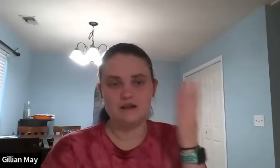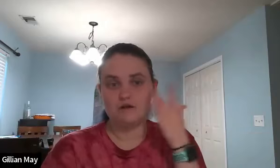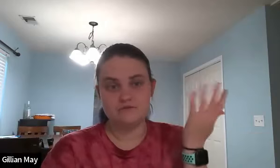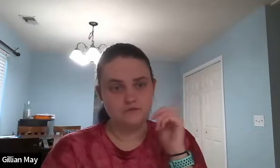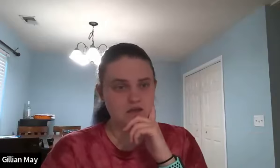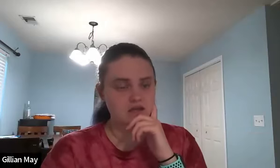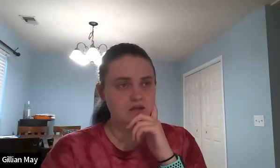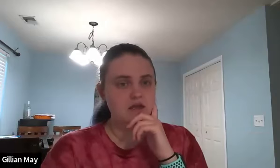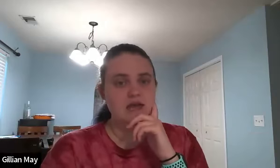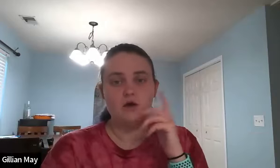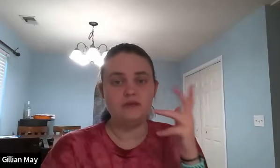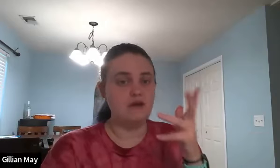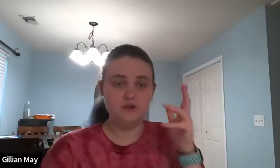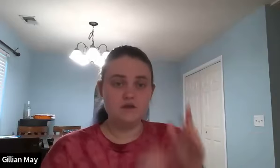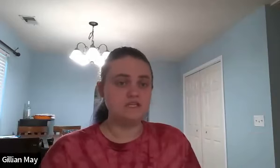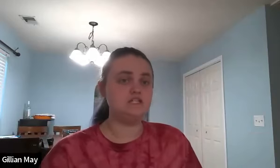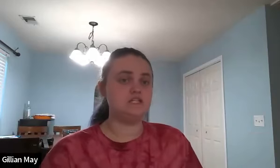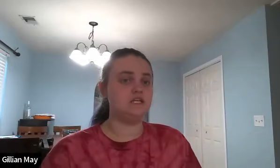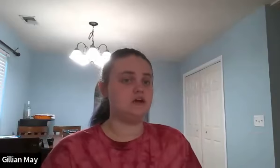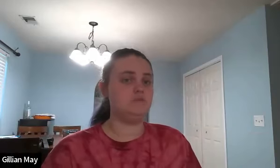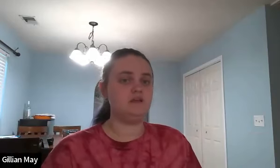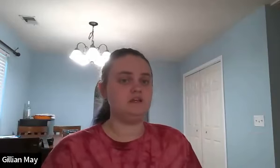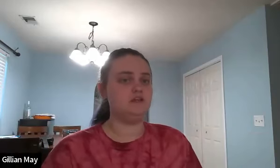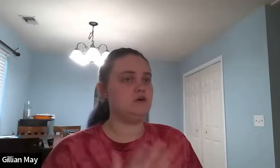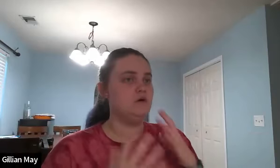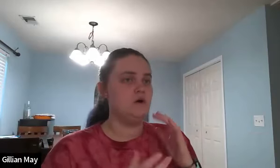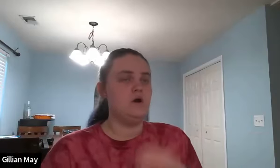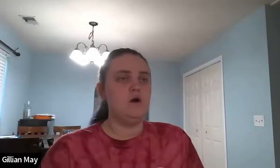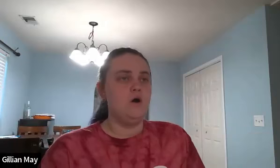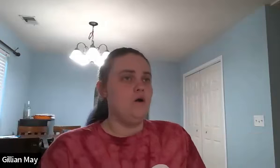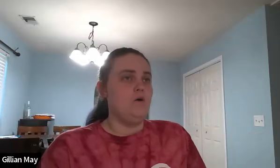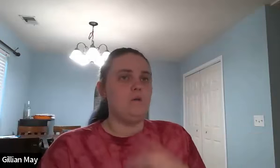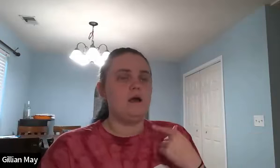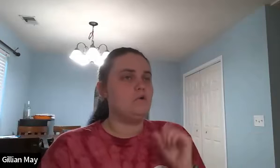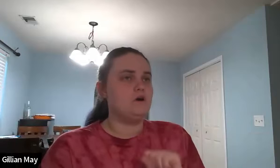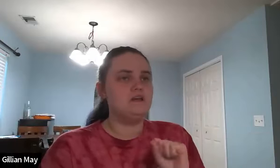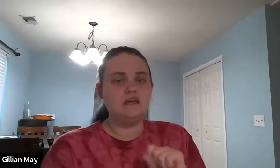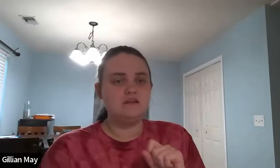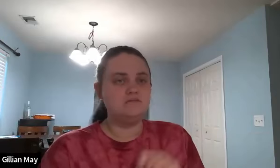I'll even forget. And I'll be having a conversation and I'll be like, well, I'm working in